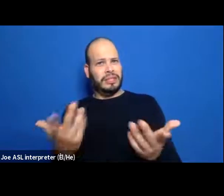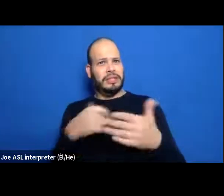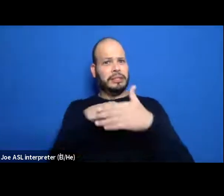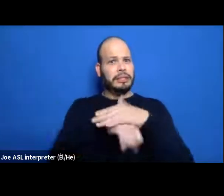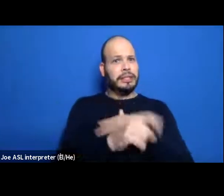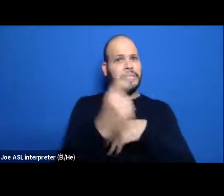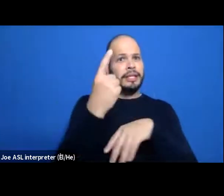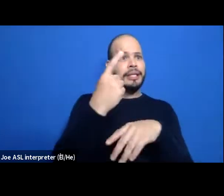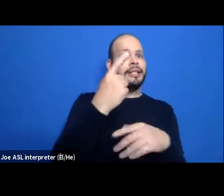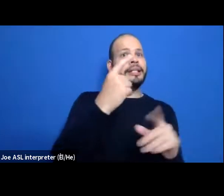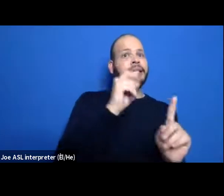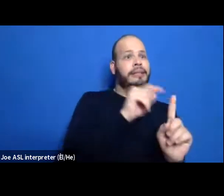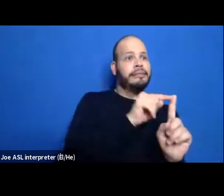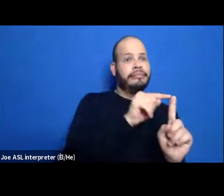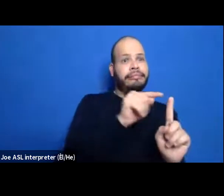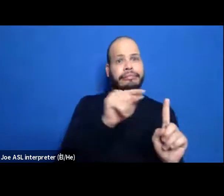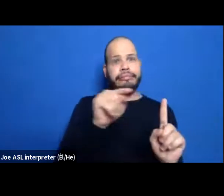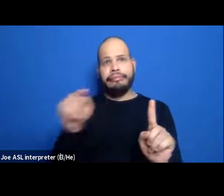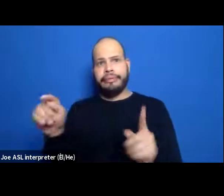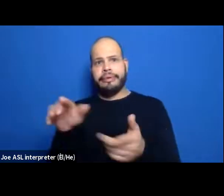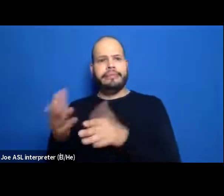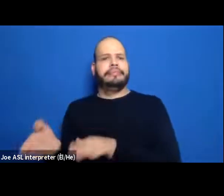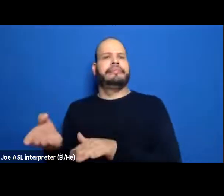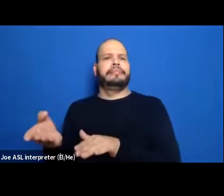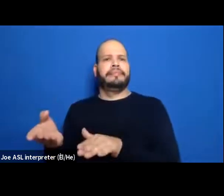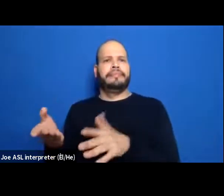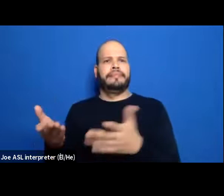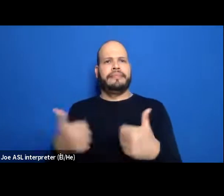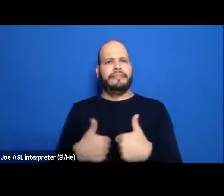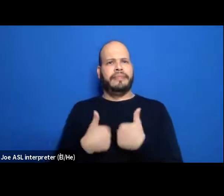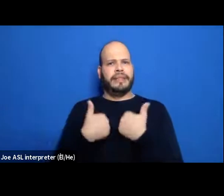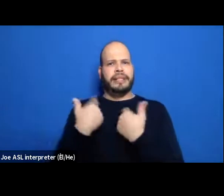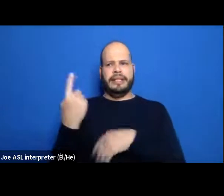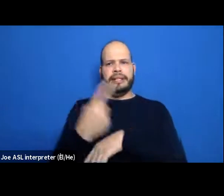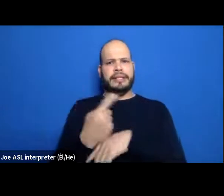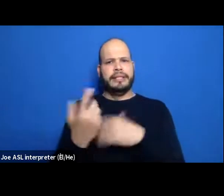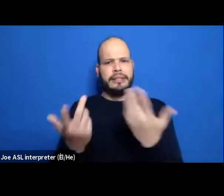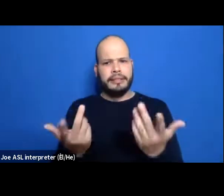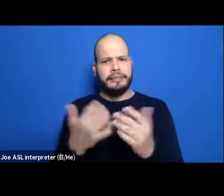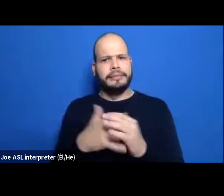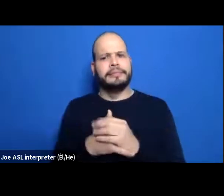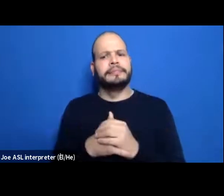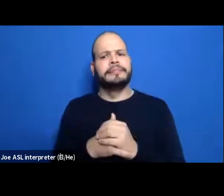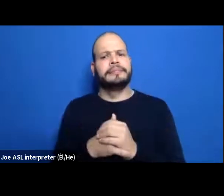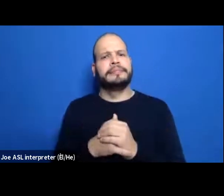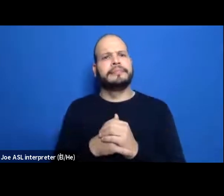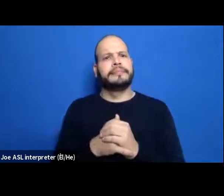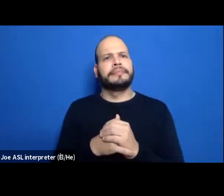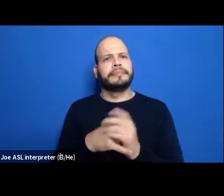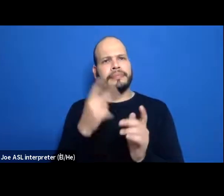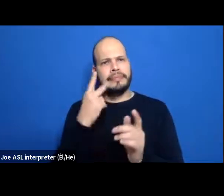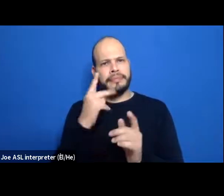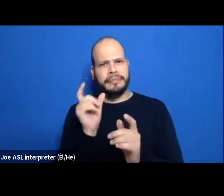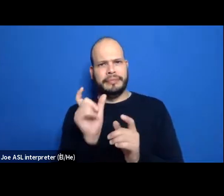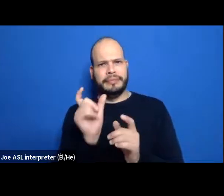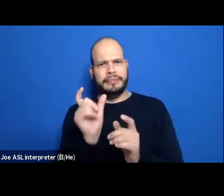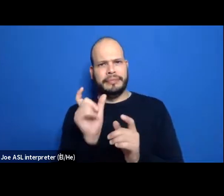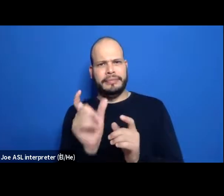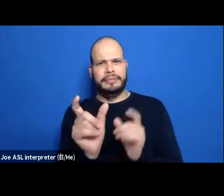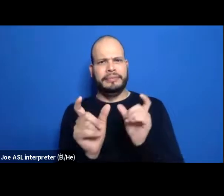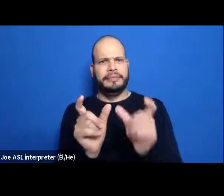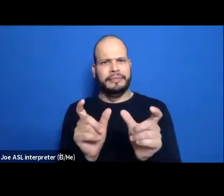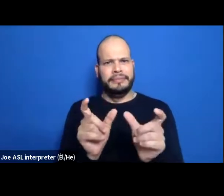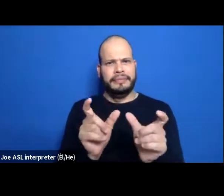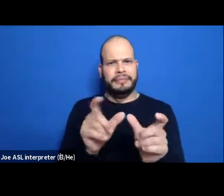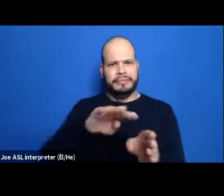terminus, which would be the end of life. And oftentimes we project that view onto our movements, onto our heroes and leaders. We